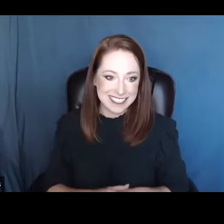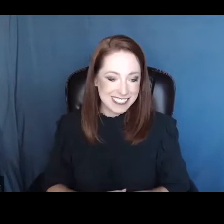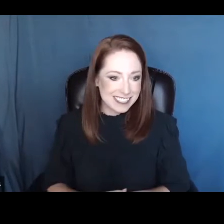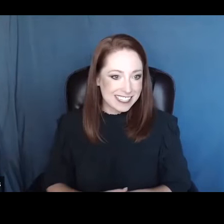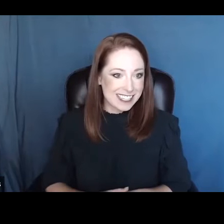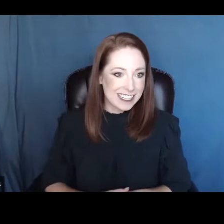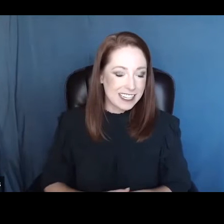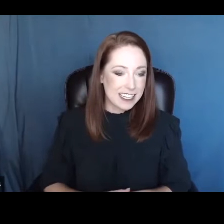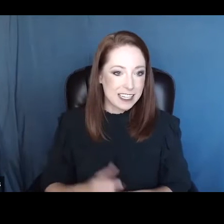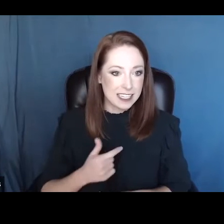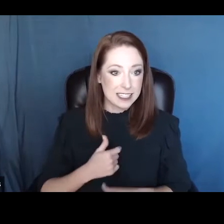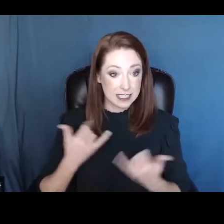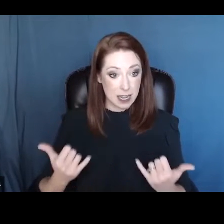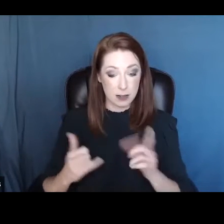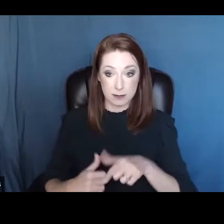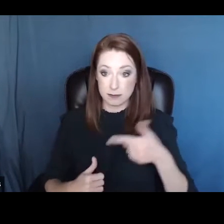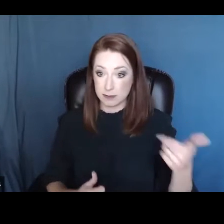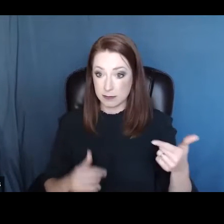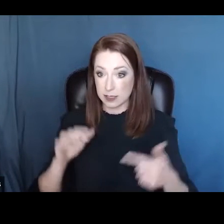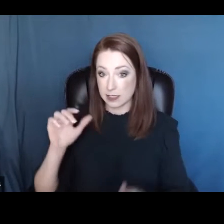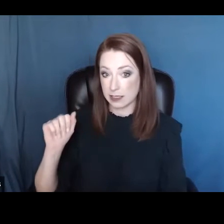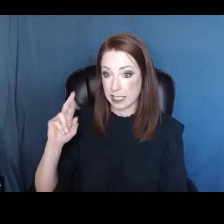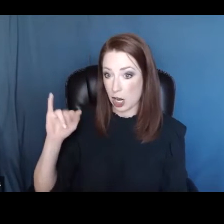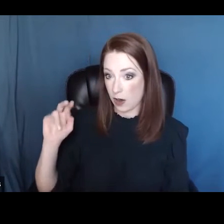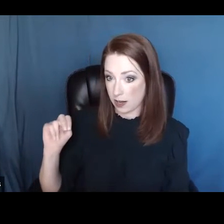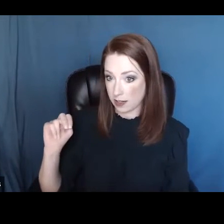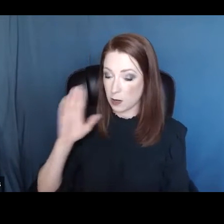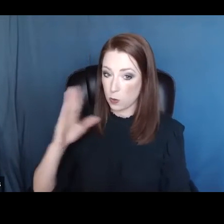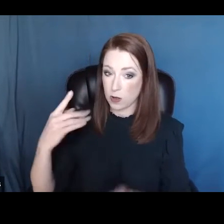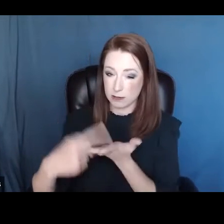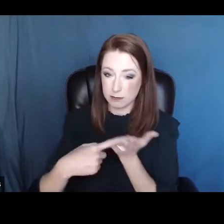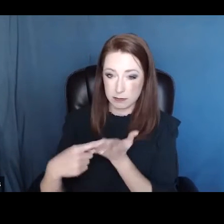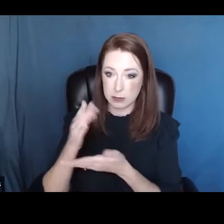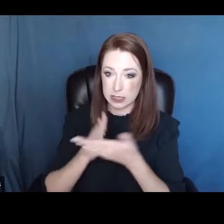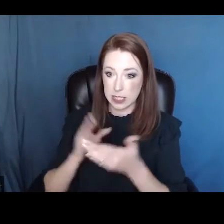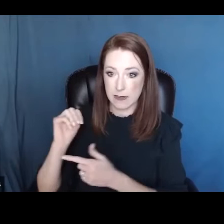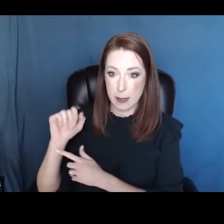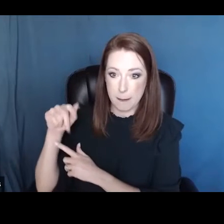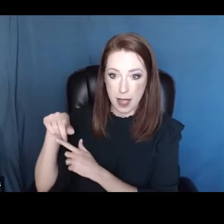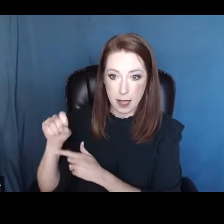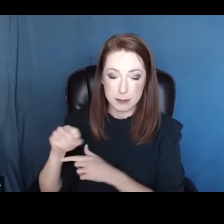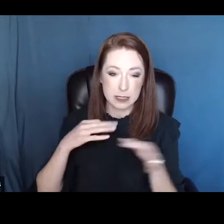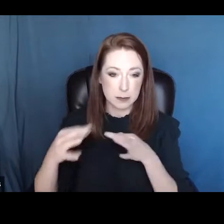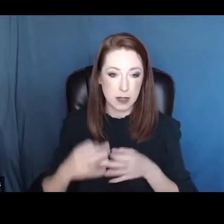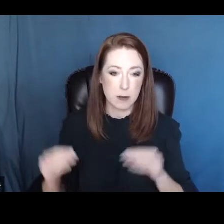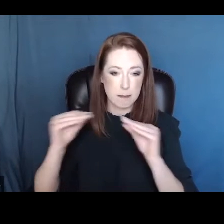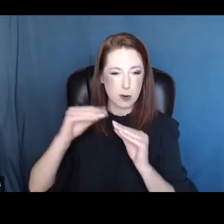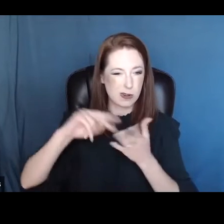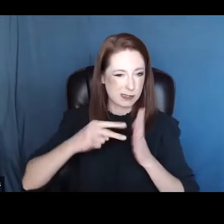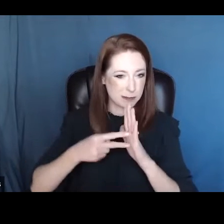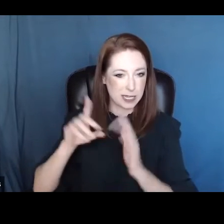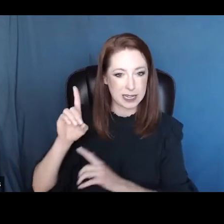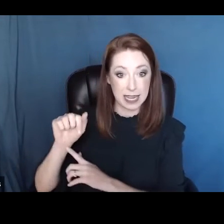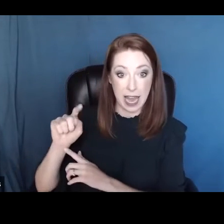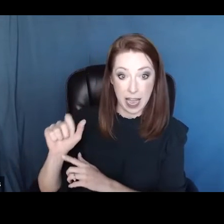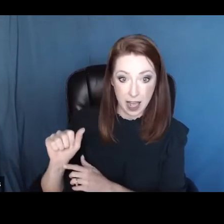All right, I'm going to turn it over to Erin now to go over some of these maps that we've created, talk a little bit more about the data, and play